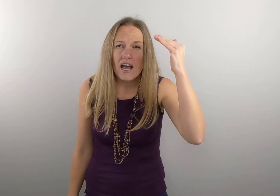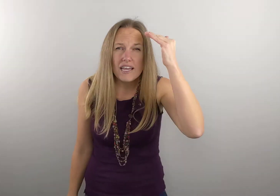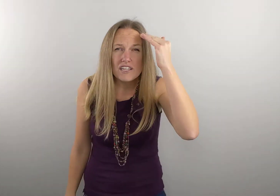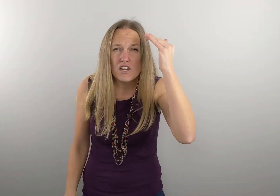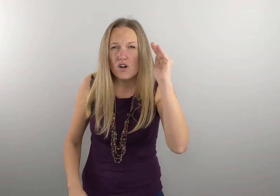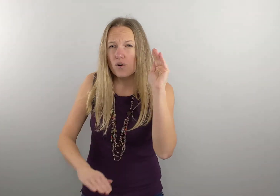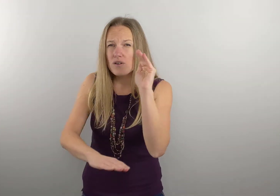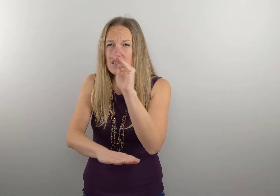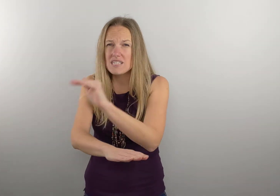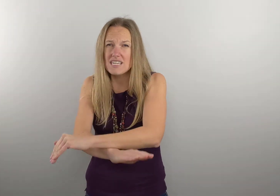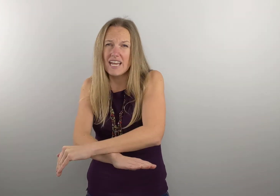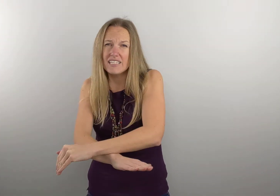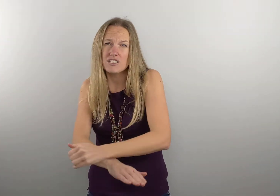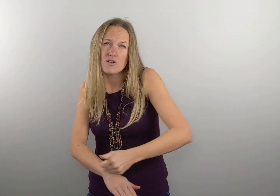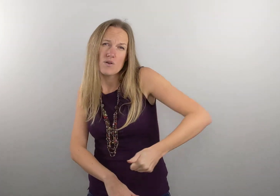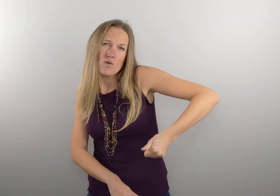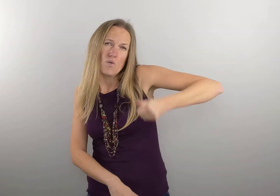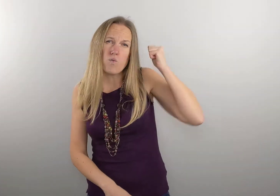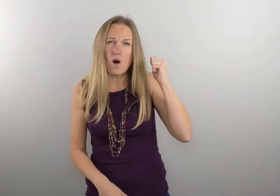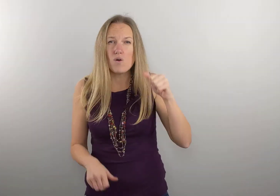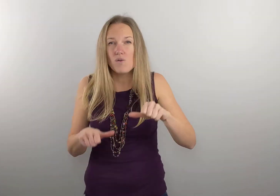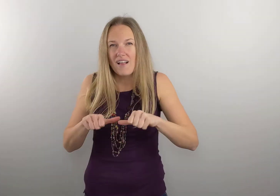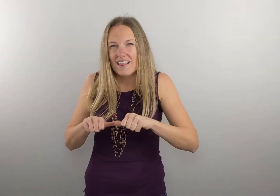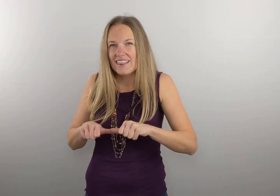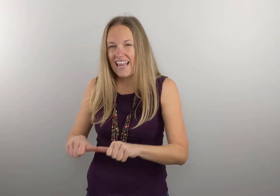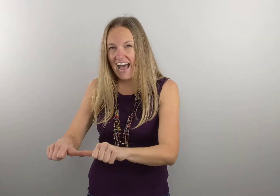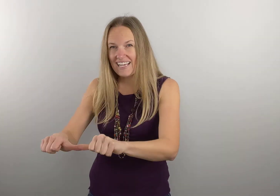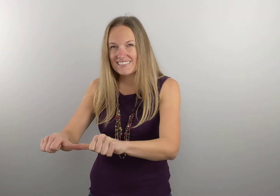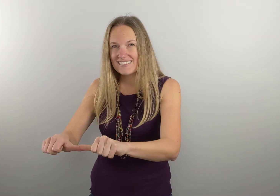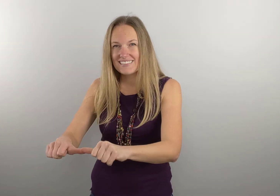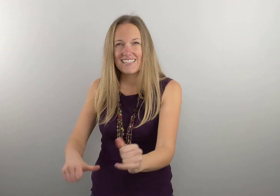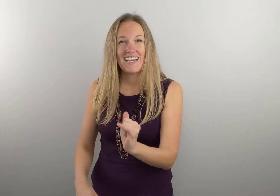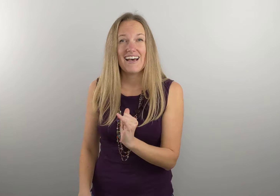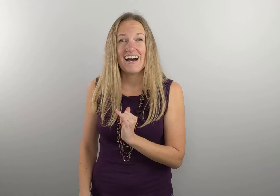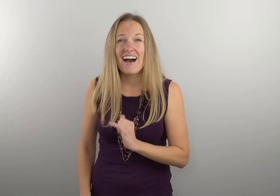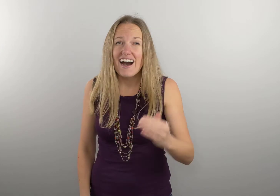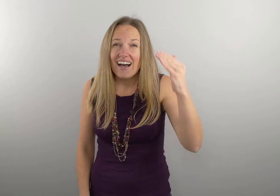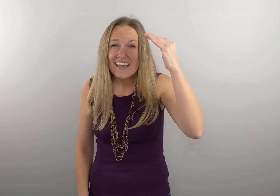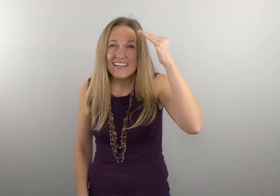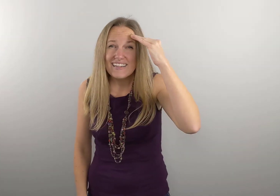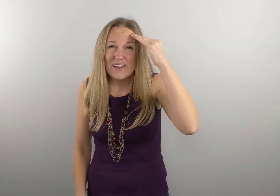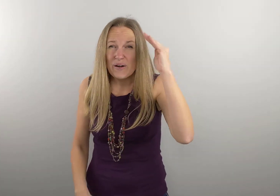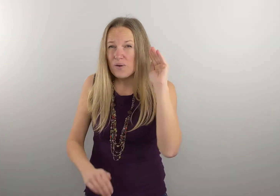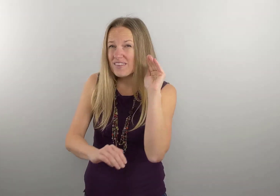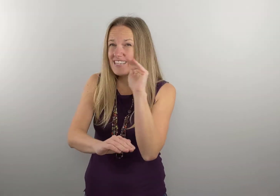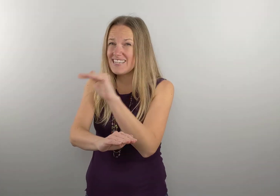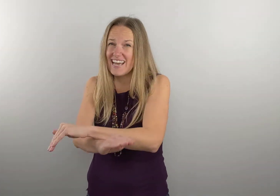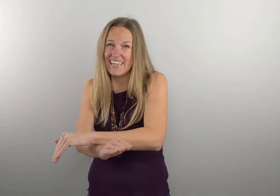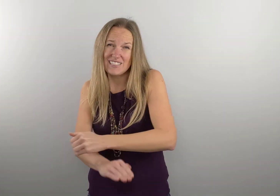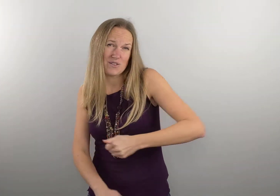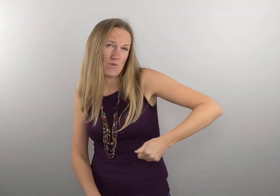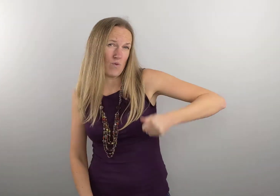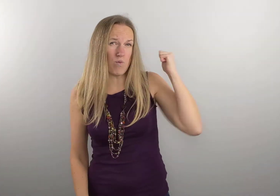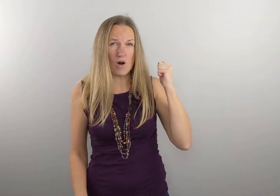I know the night won't last. I know the night